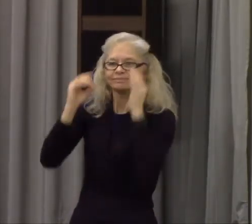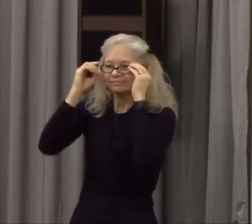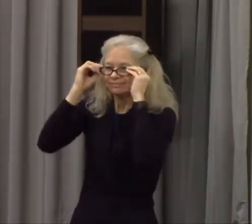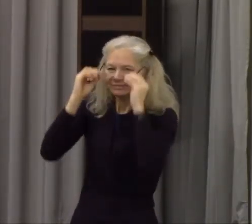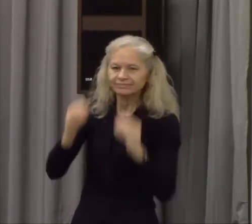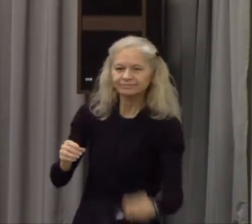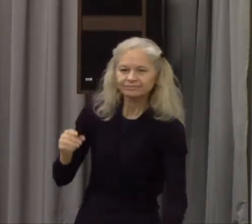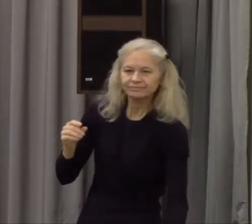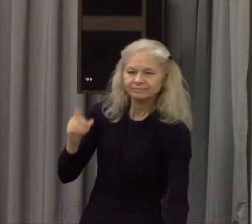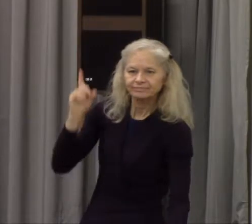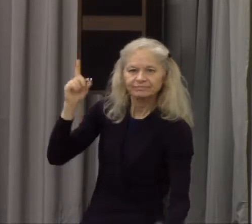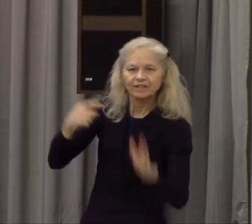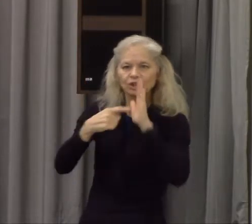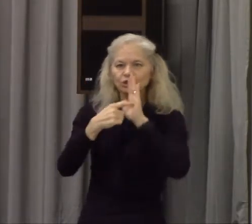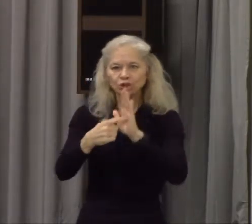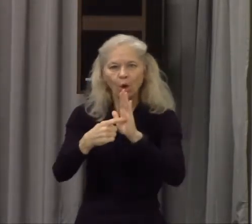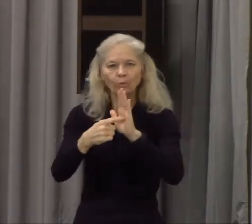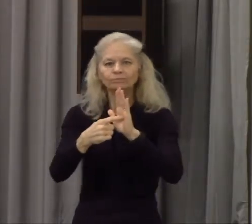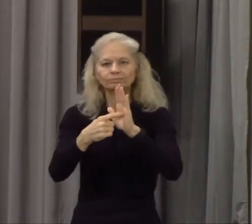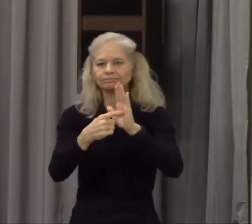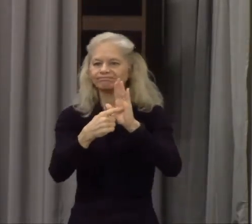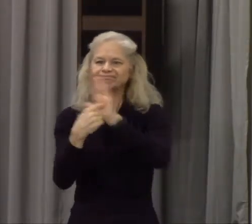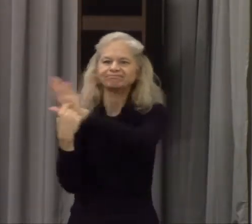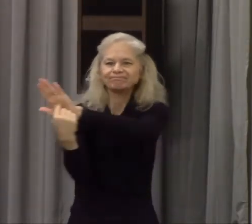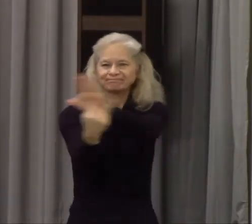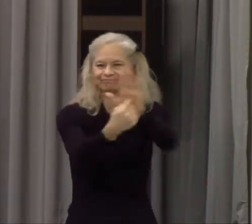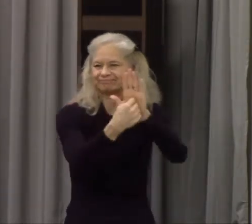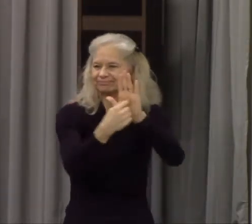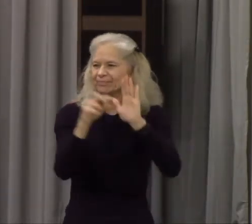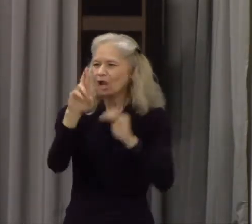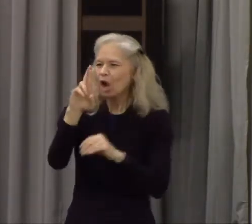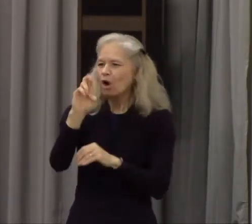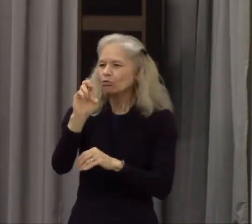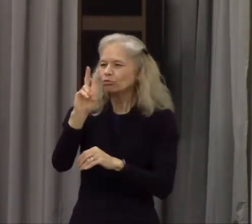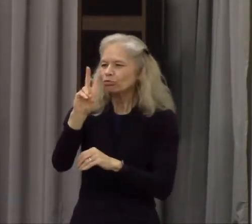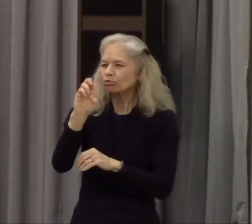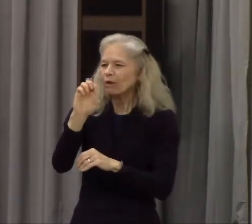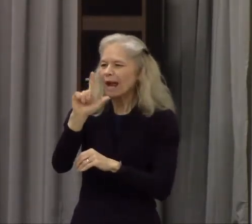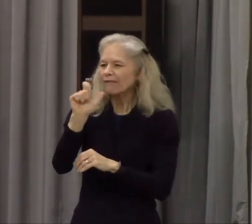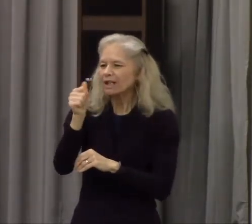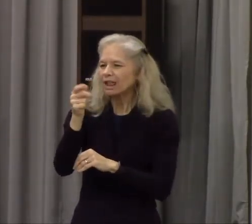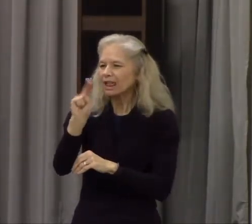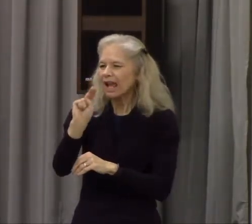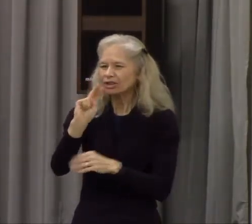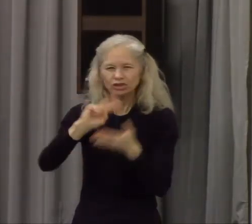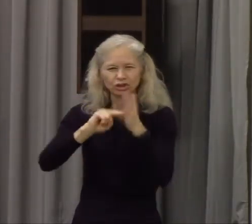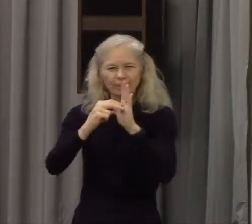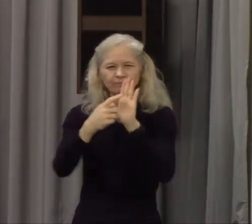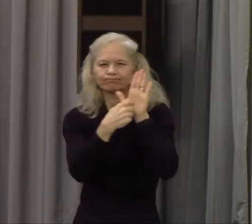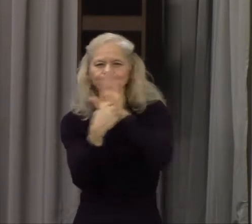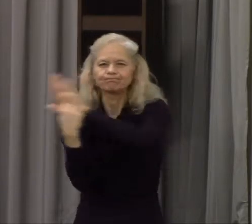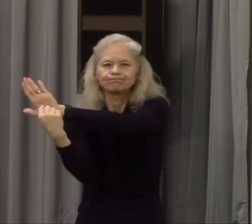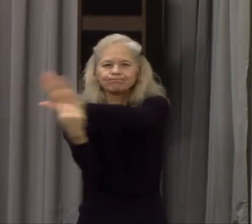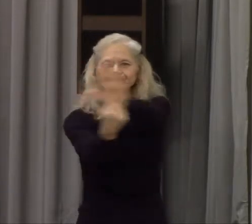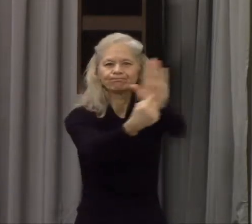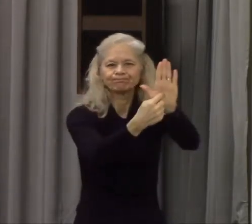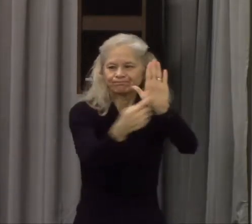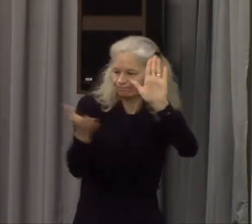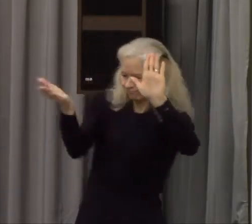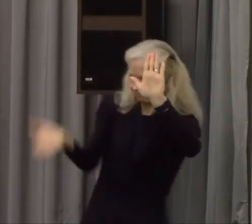see death before he had seen the Lord's Christ. Before he had seen the Lord's Christ. So it was revealed unto